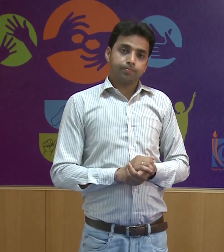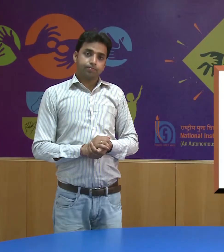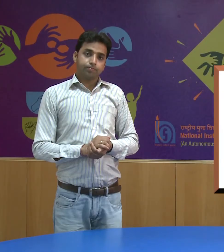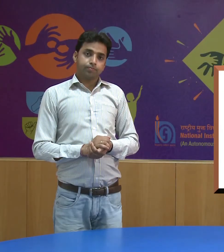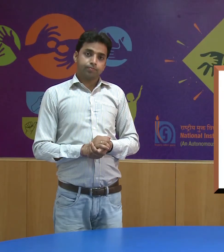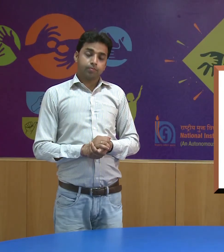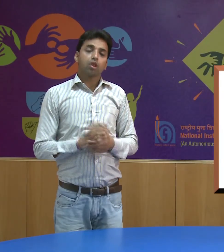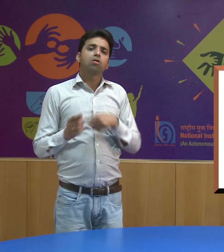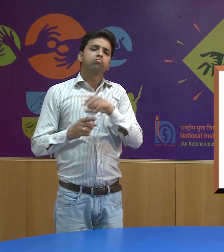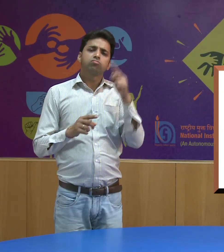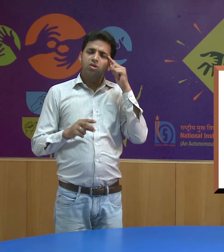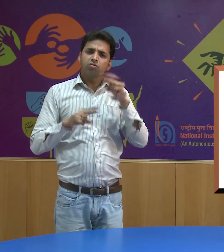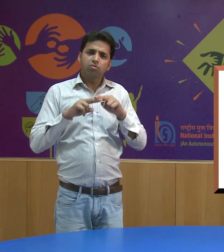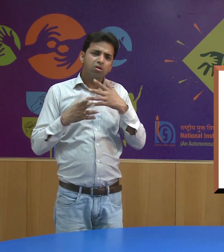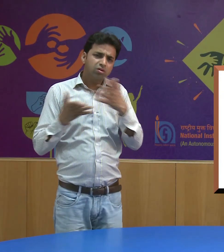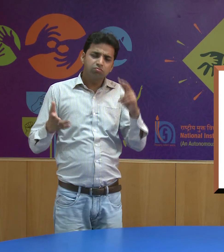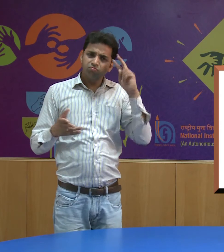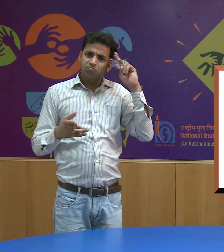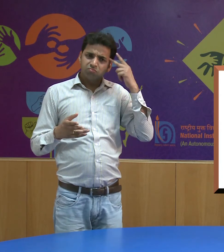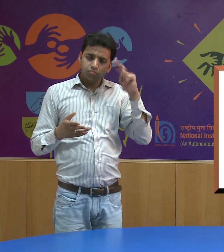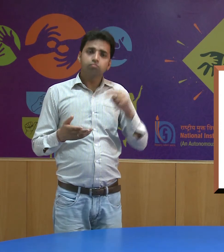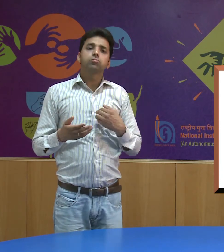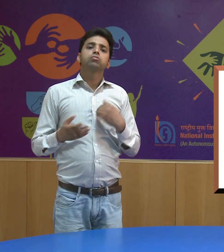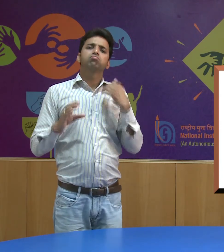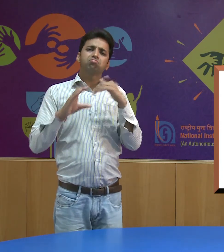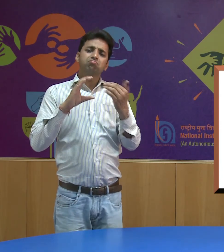If you have any query, you may send email at